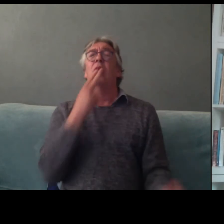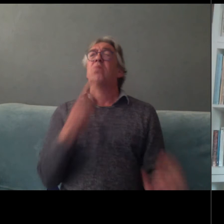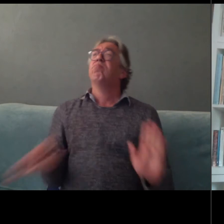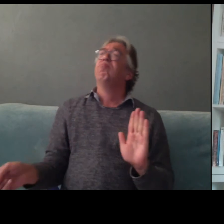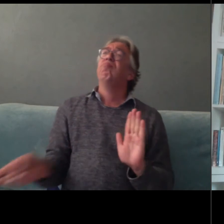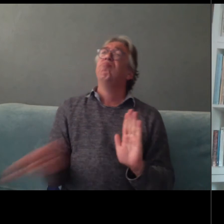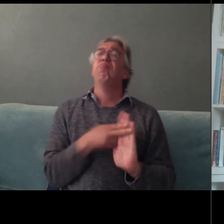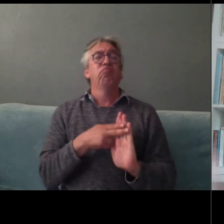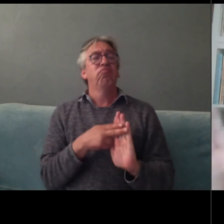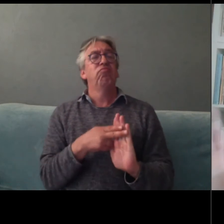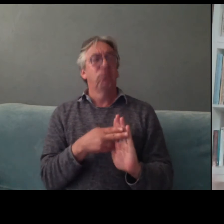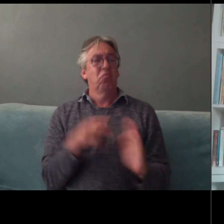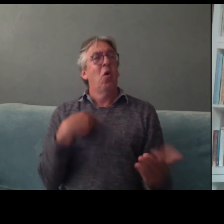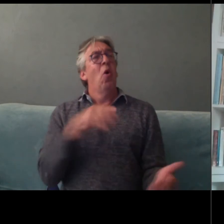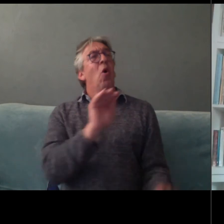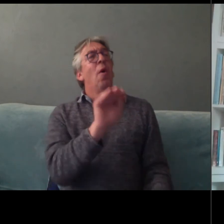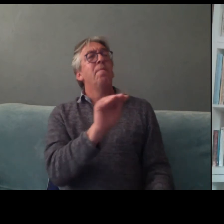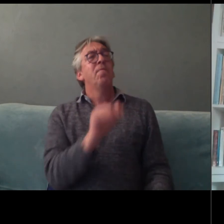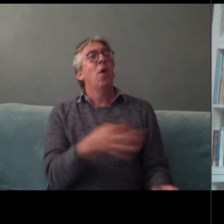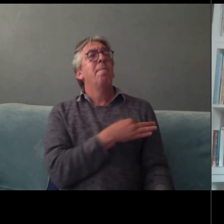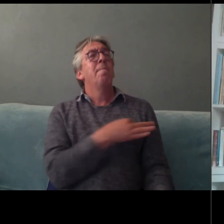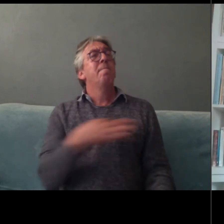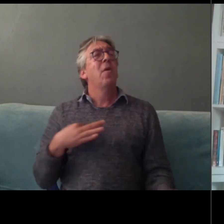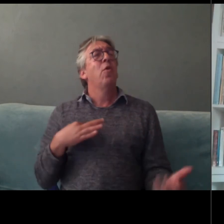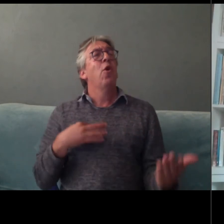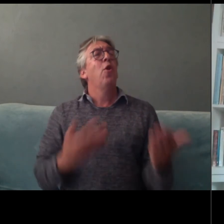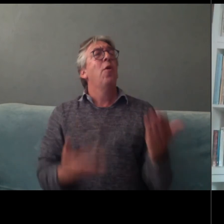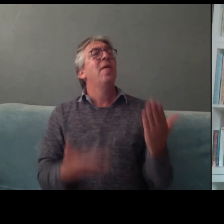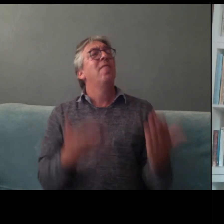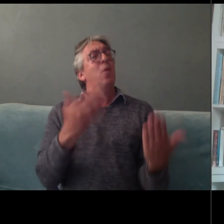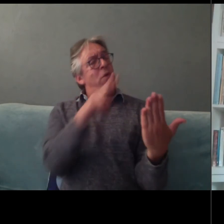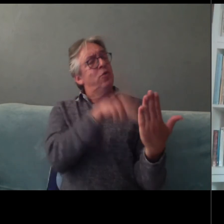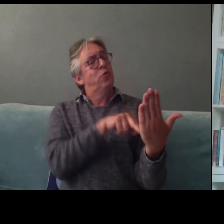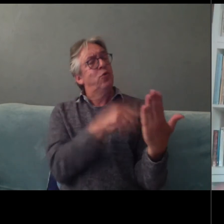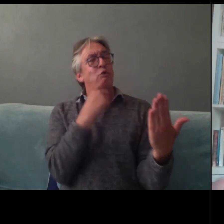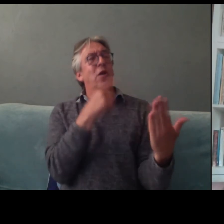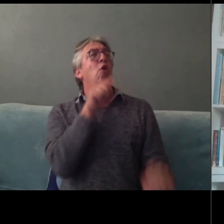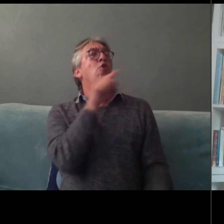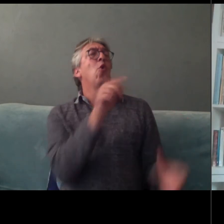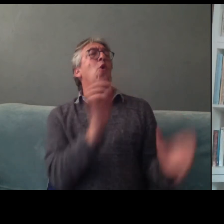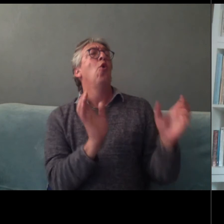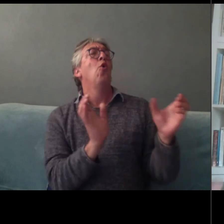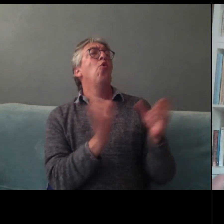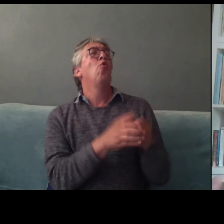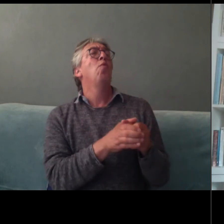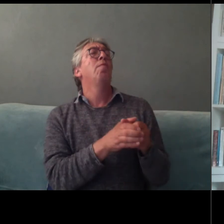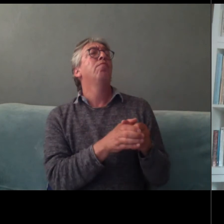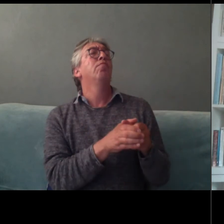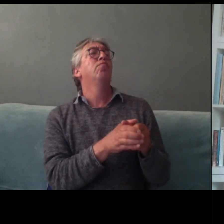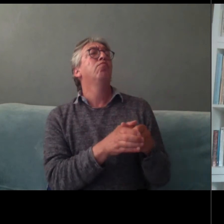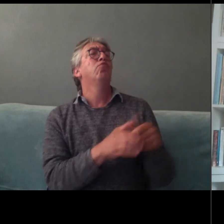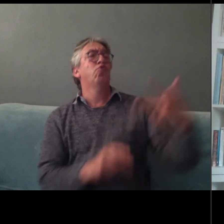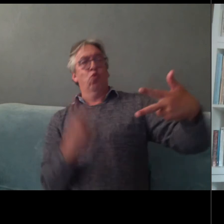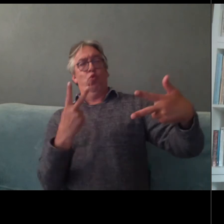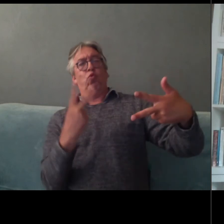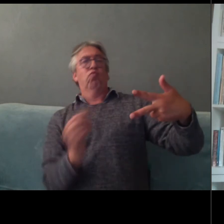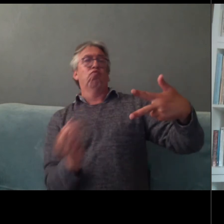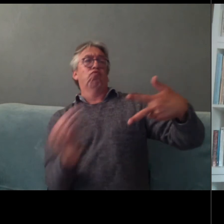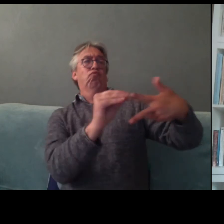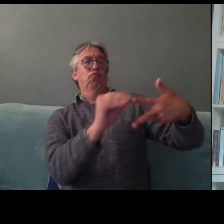medical evaluation, you can go to second group of disability. And it goes to the very many